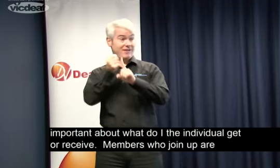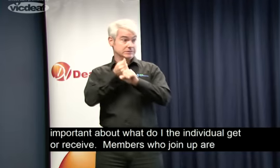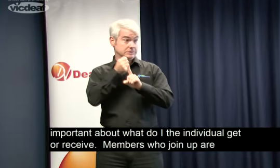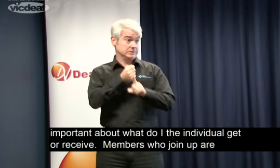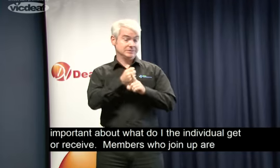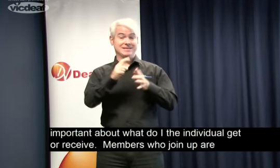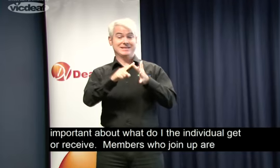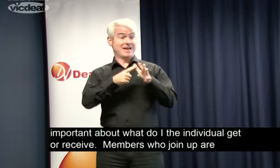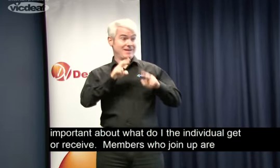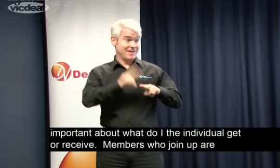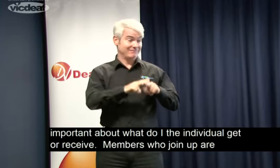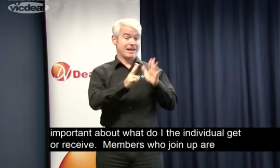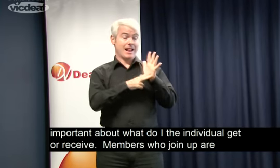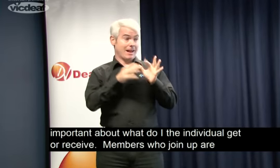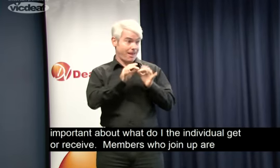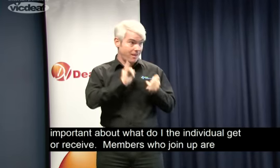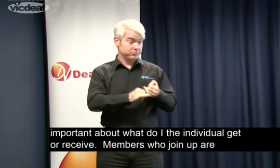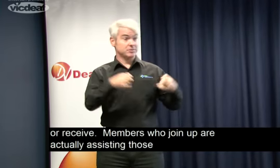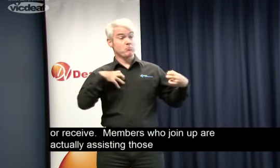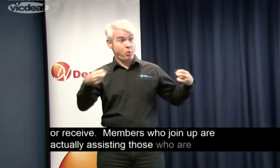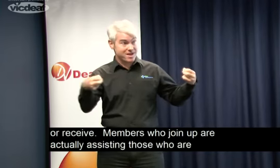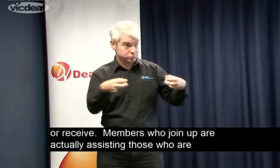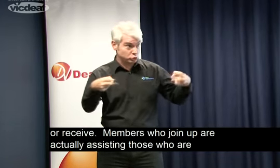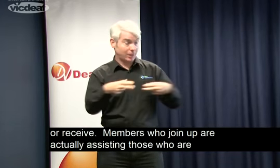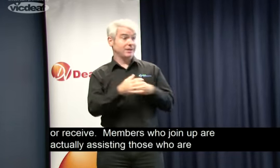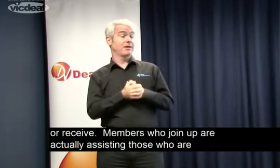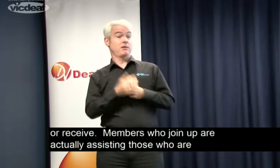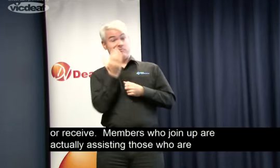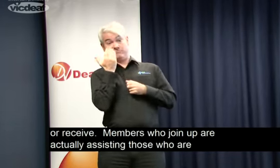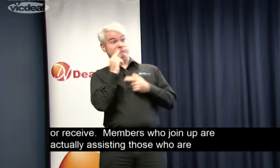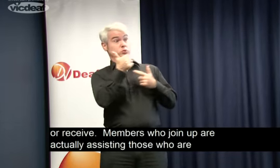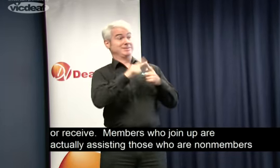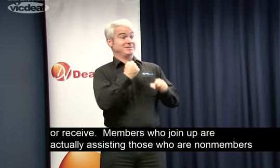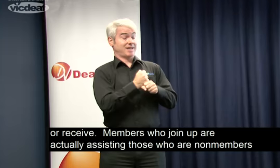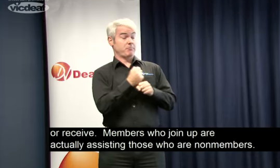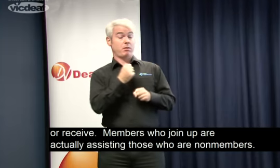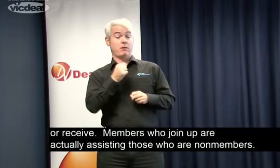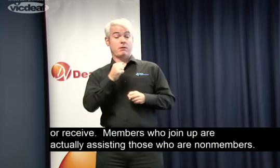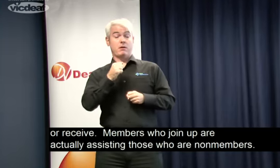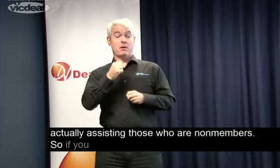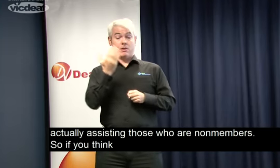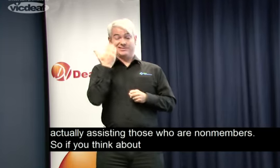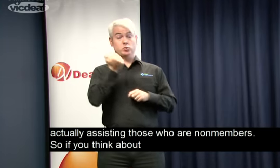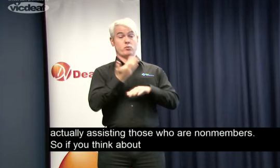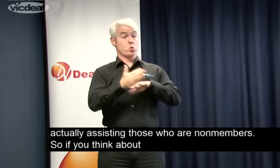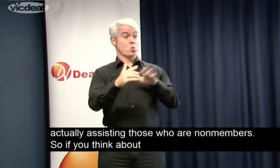those who are non-members. They benefit more. So if you think about increasing captioning, various services,